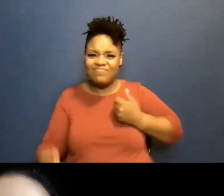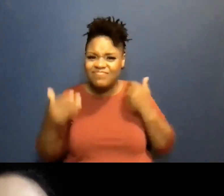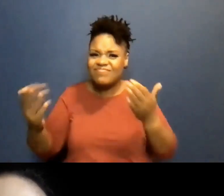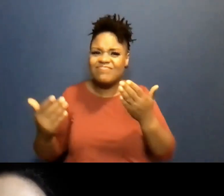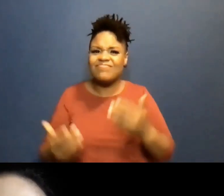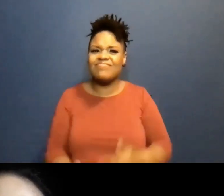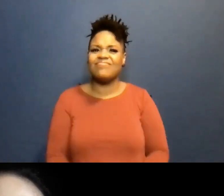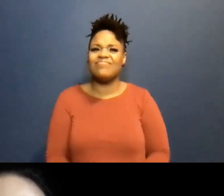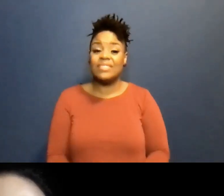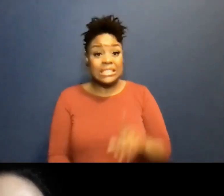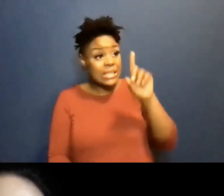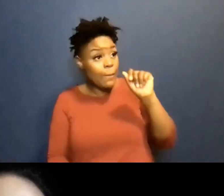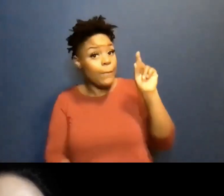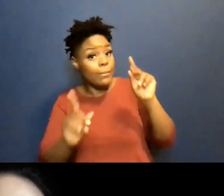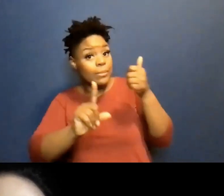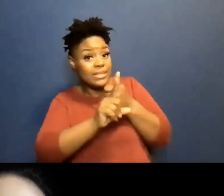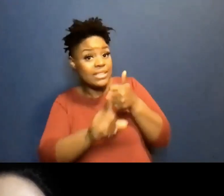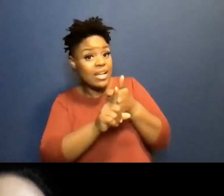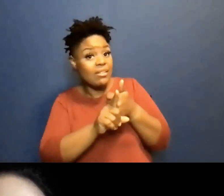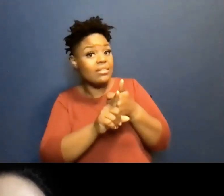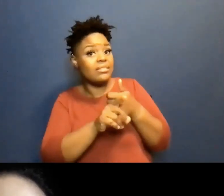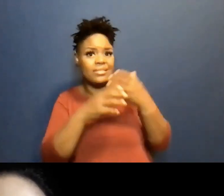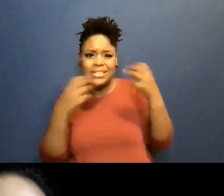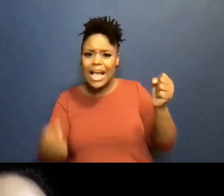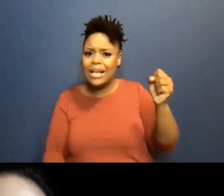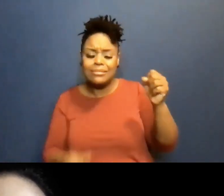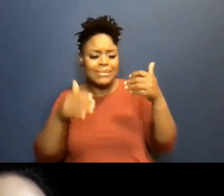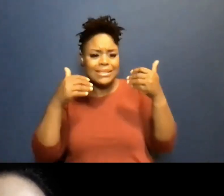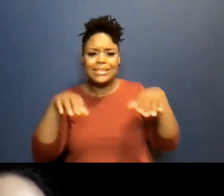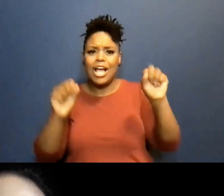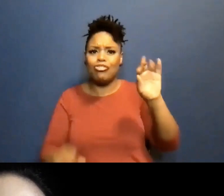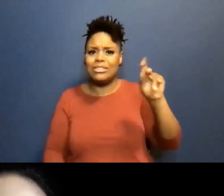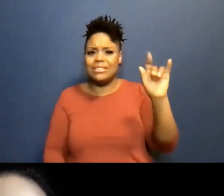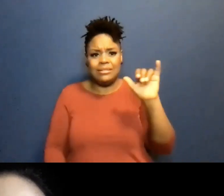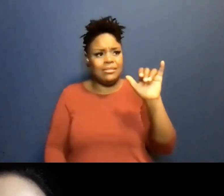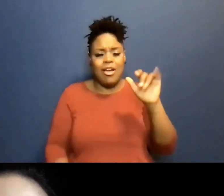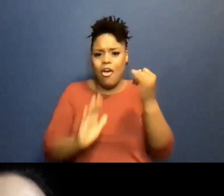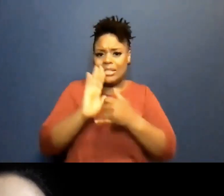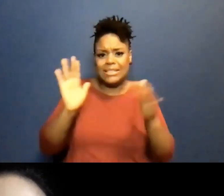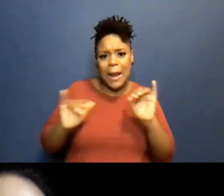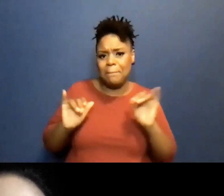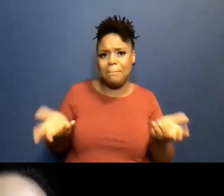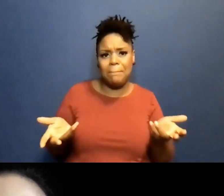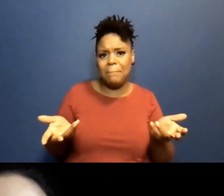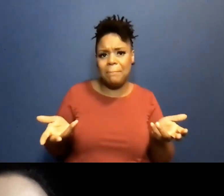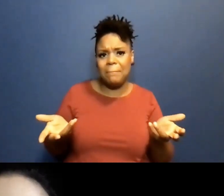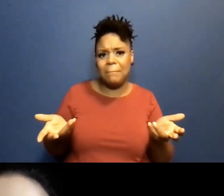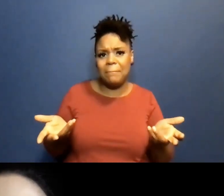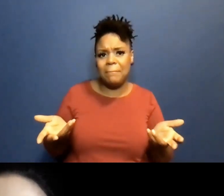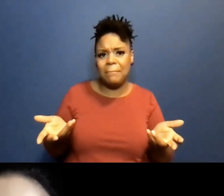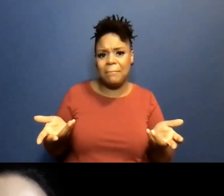artists. And I think that's what we really need more of. Fantastic. And I love the way that, because that leads